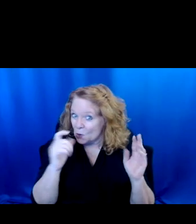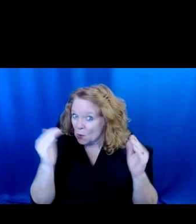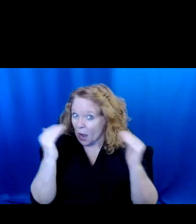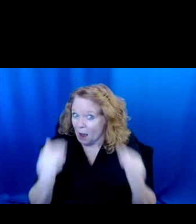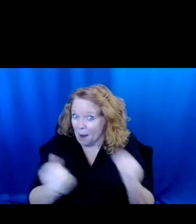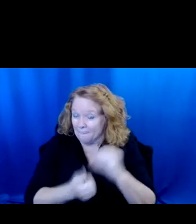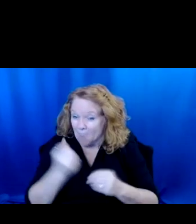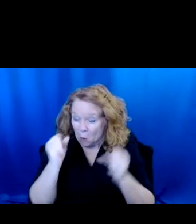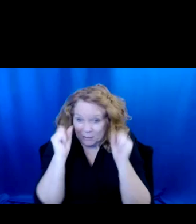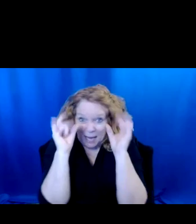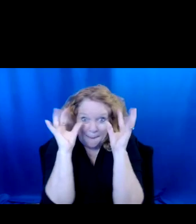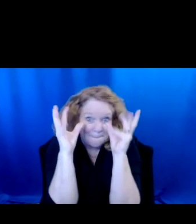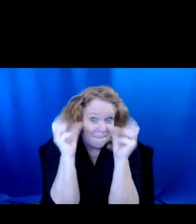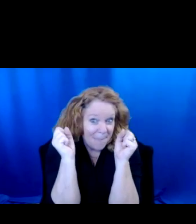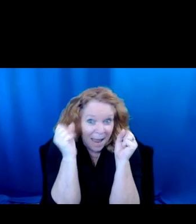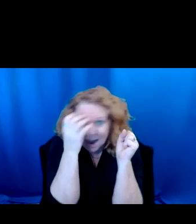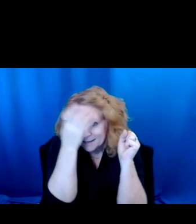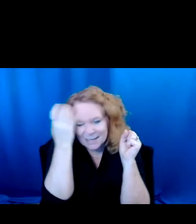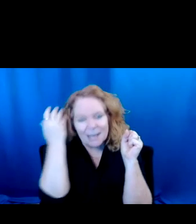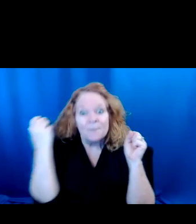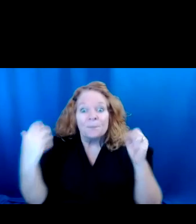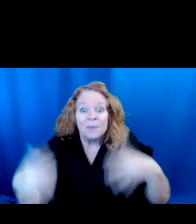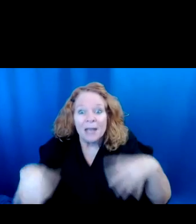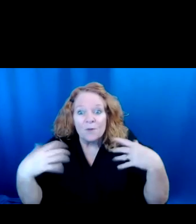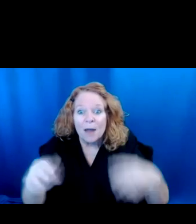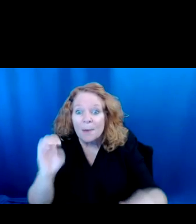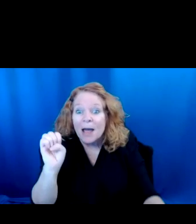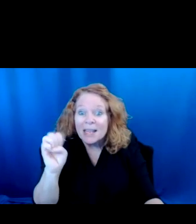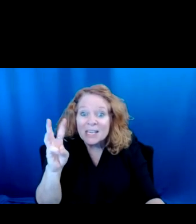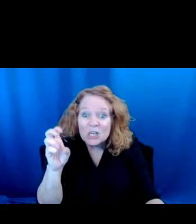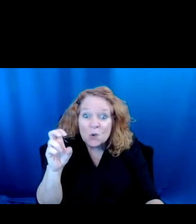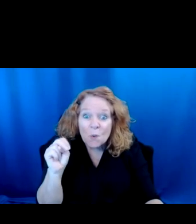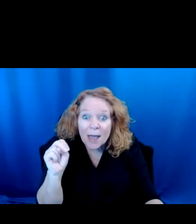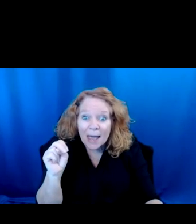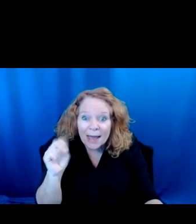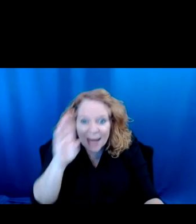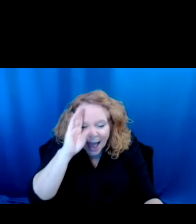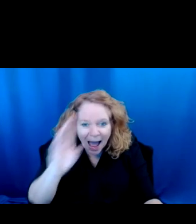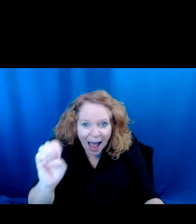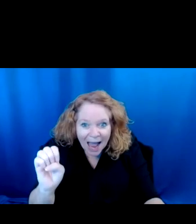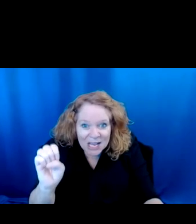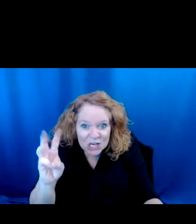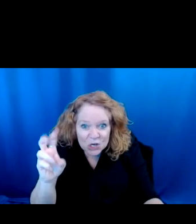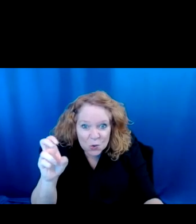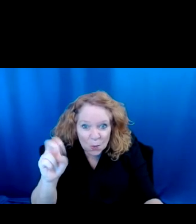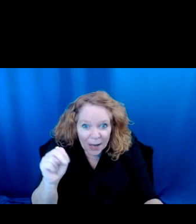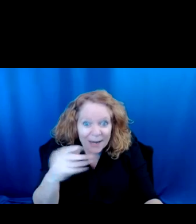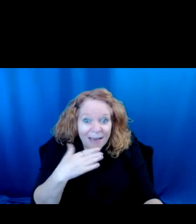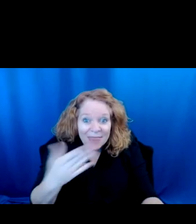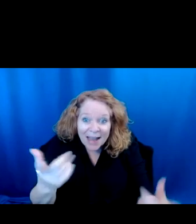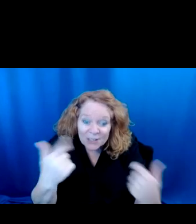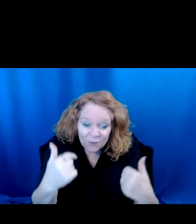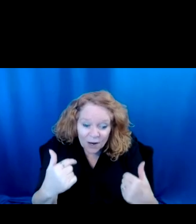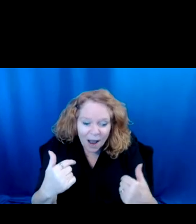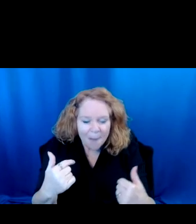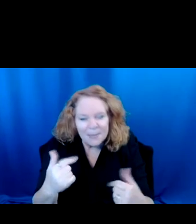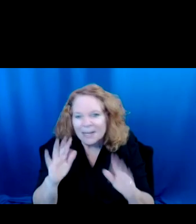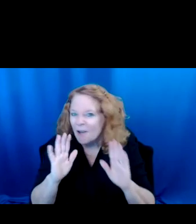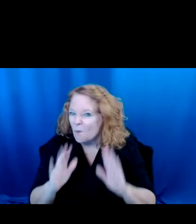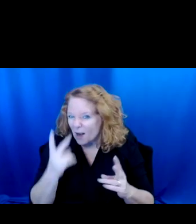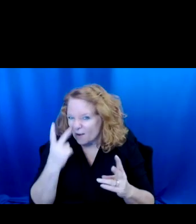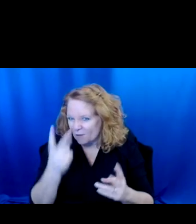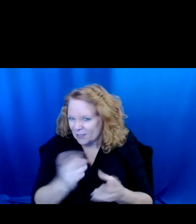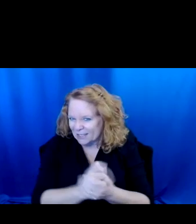boy. It's incredible. Ewan. Hey, Ewan. Thanks for coming to the Storytime Show. It's fantastic to see